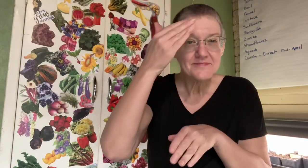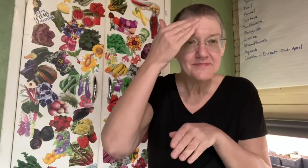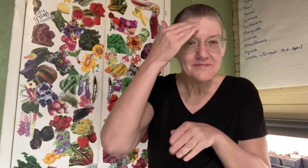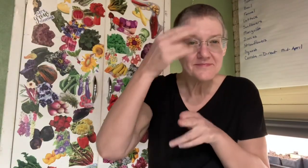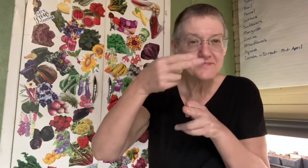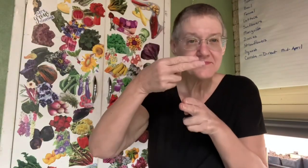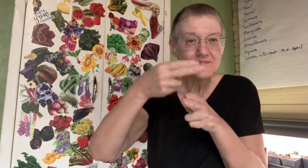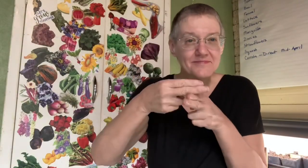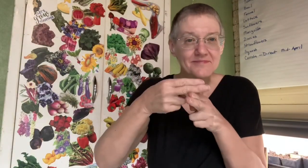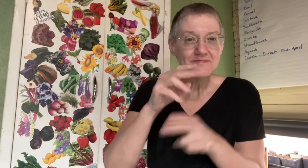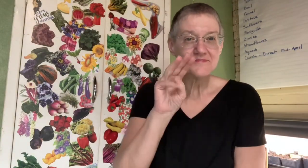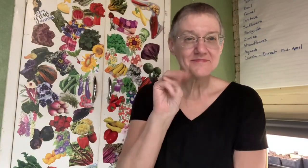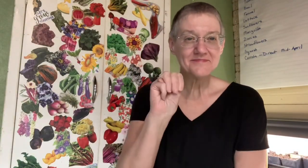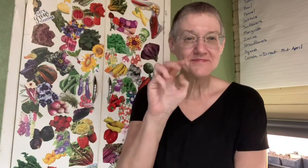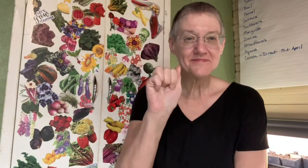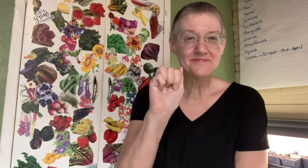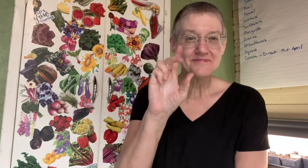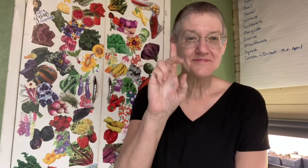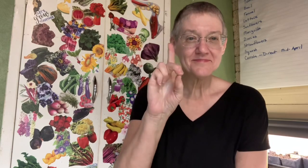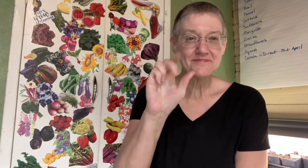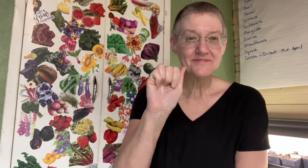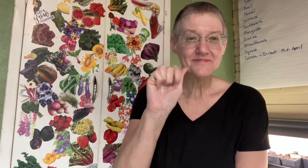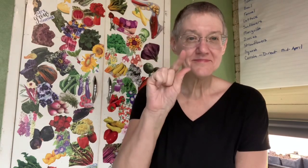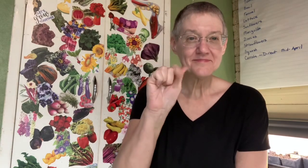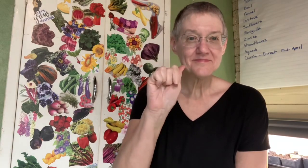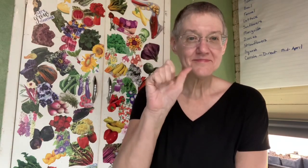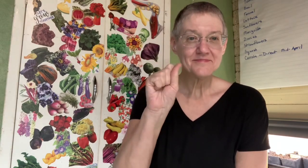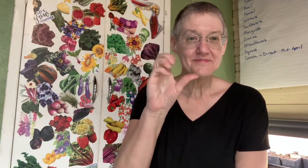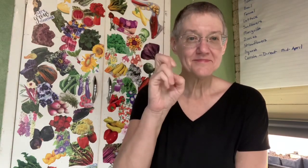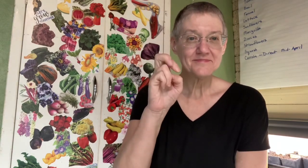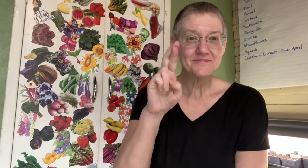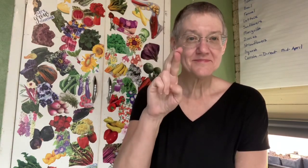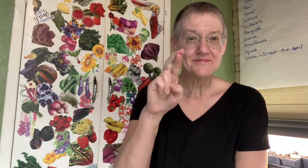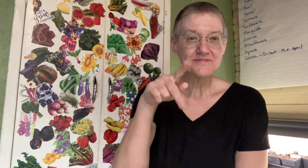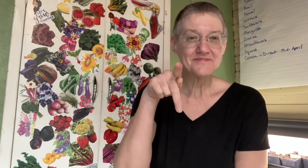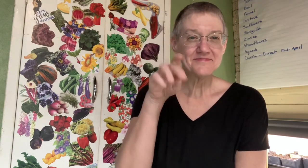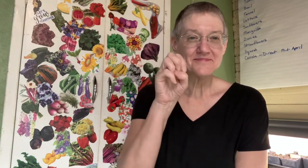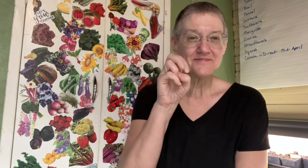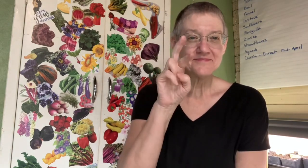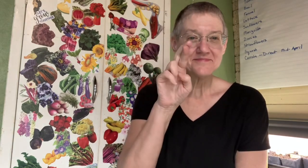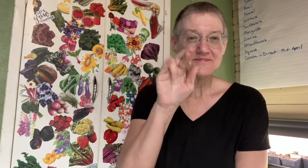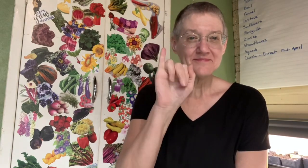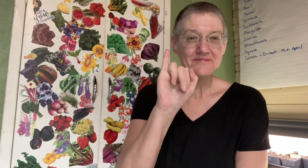It's also known as Madagascar periwinkle.